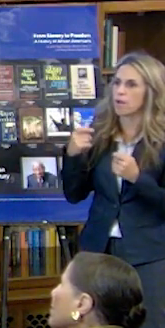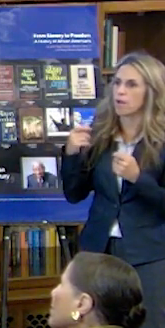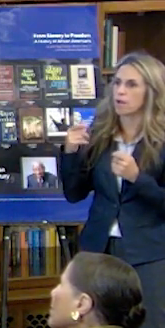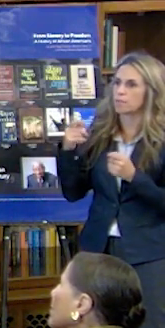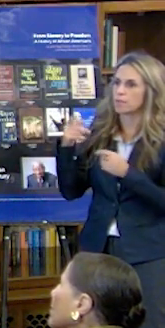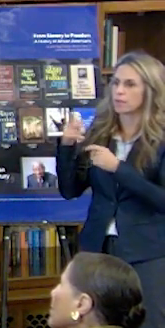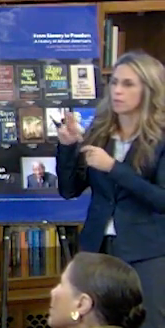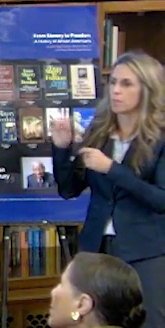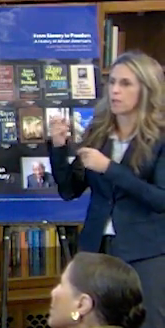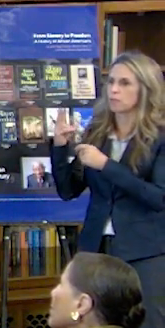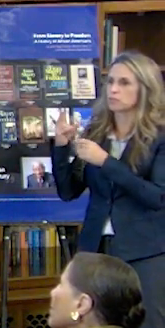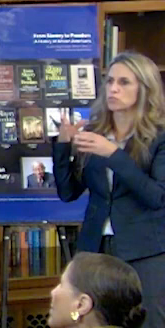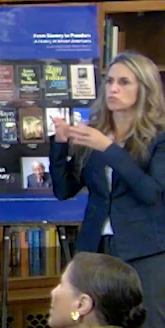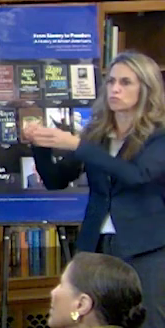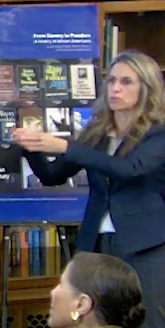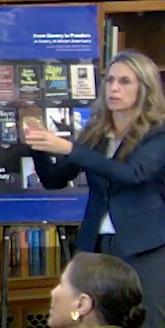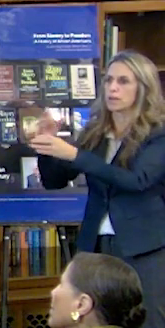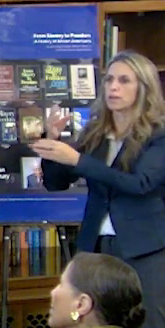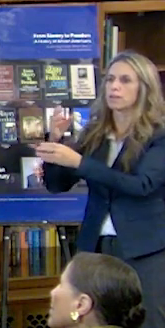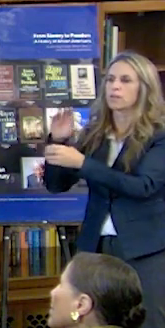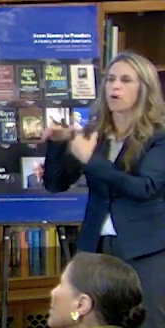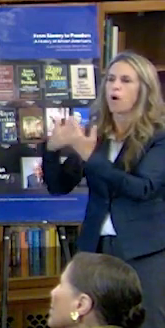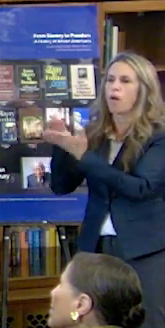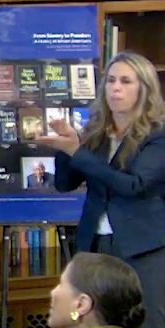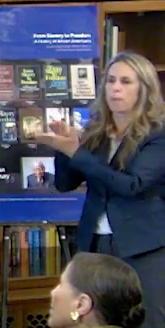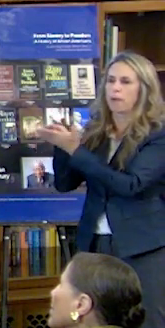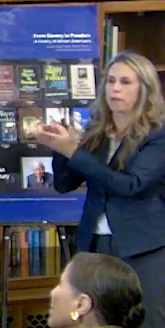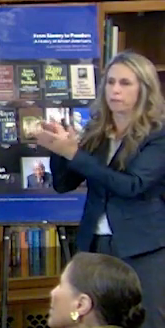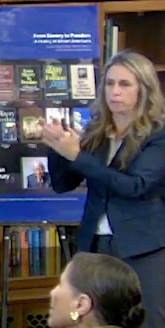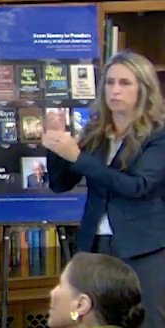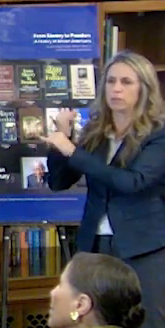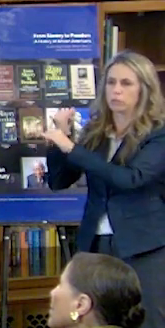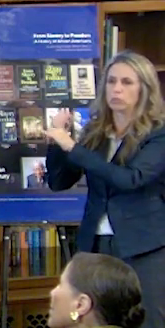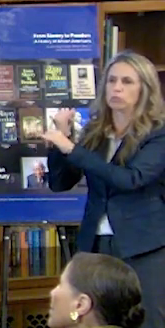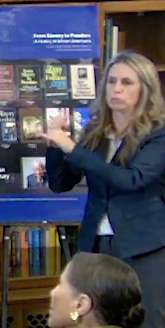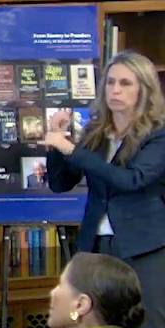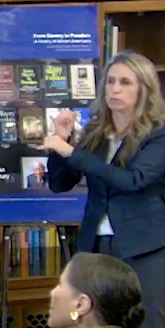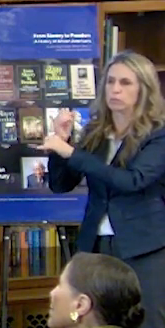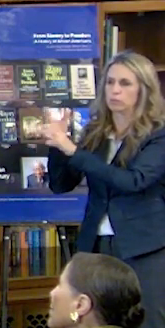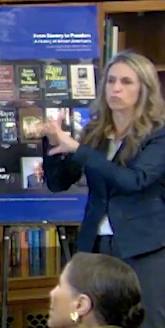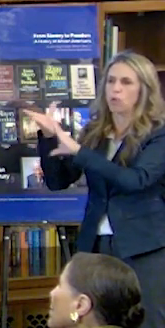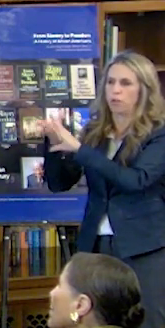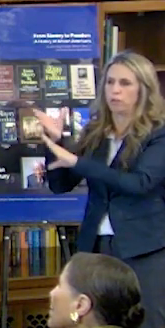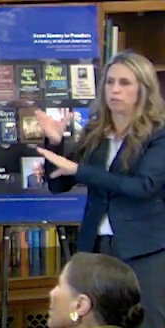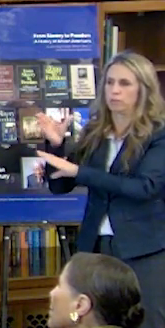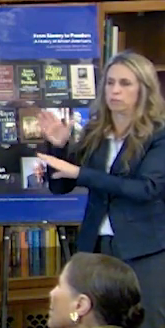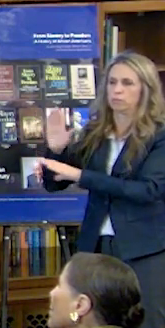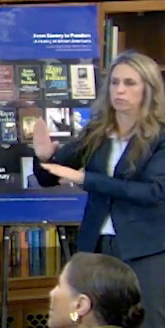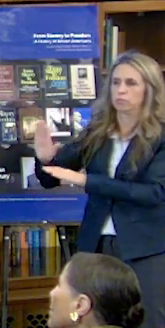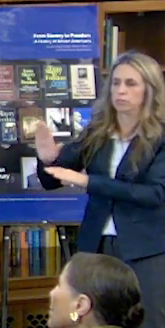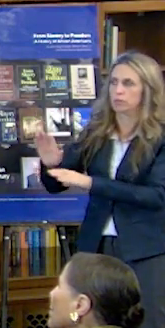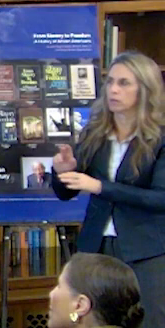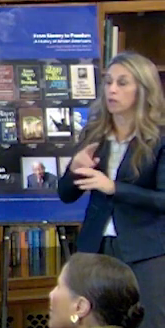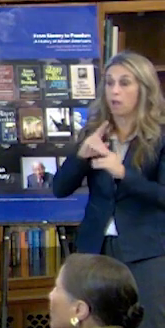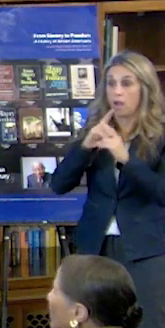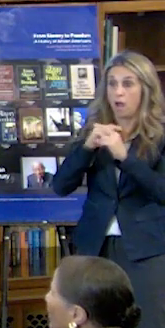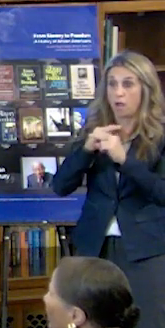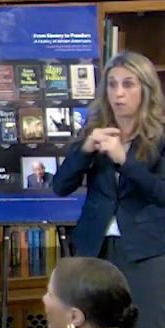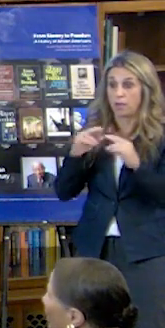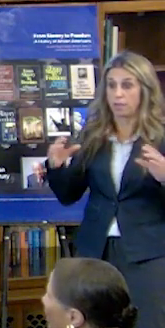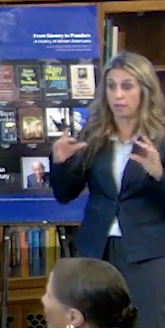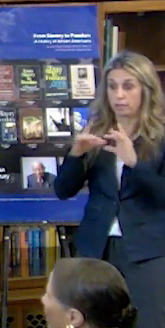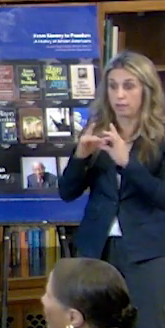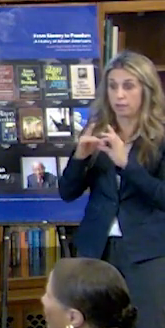the financial institutions were in operation and that Highway connective made it